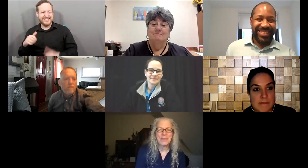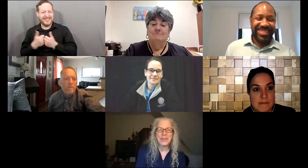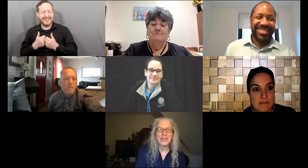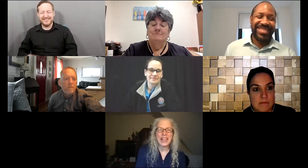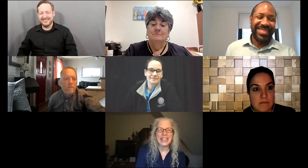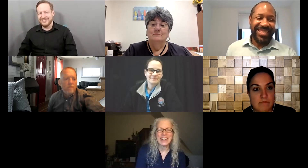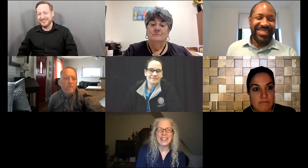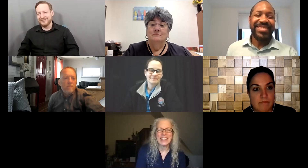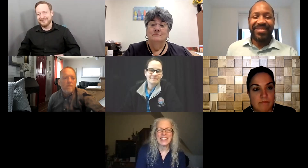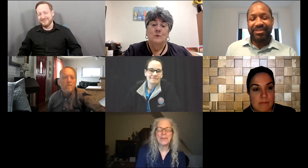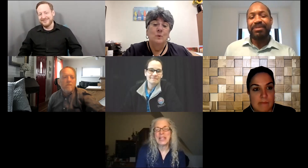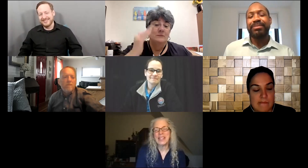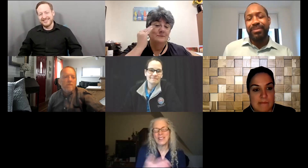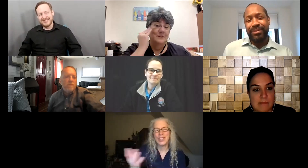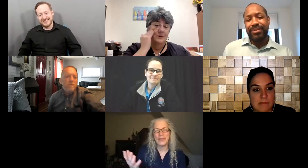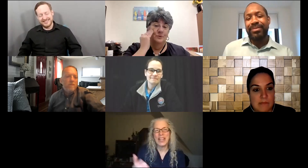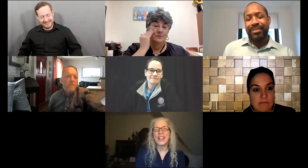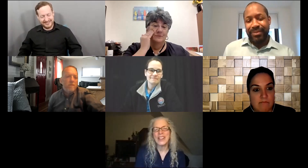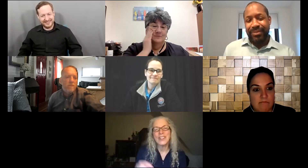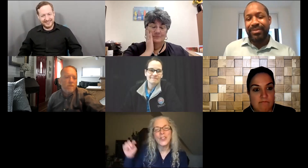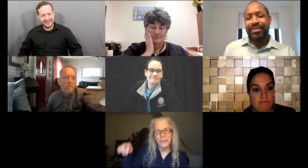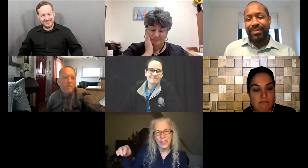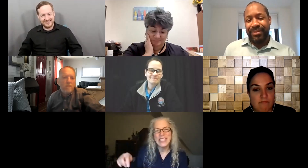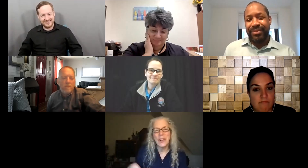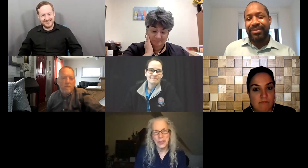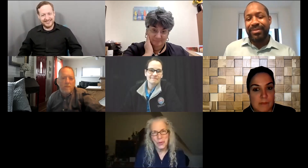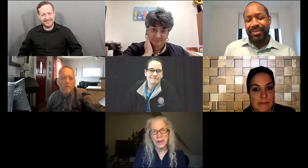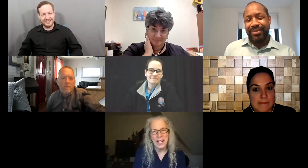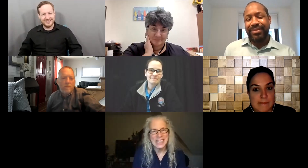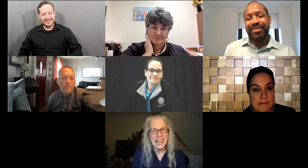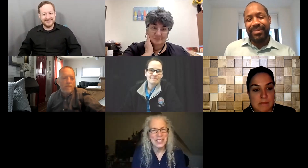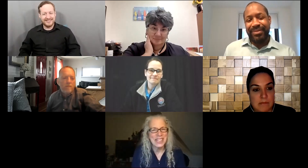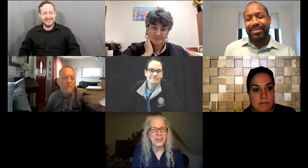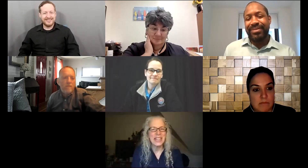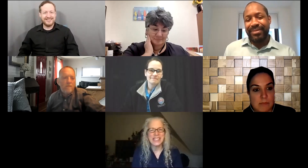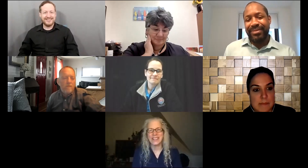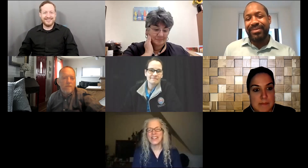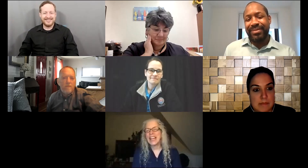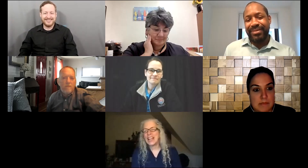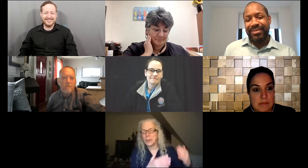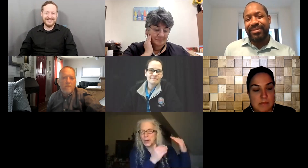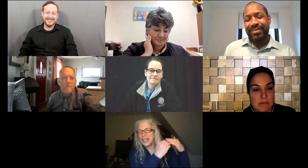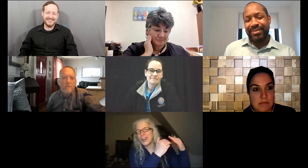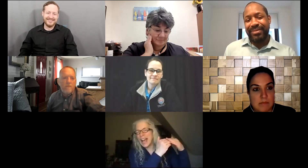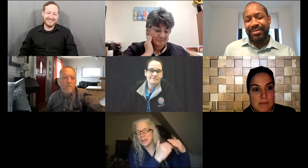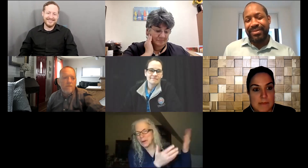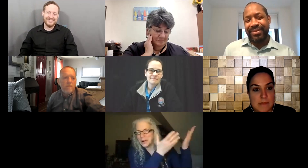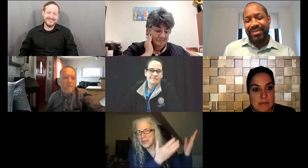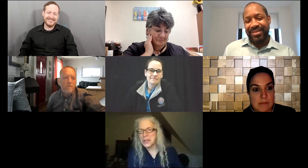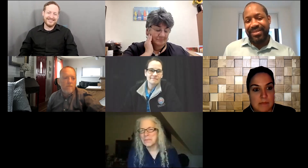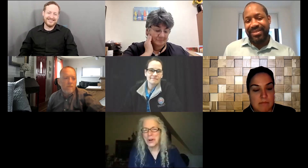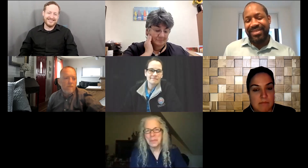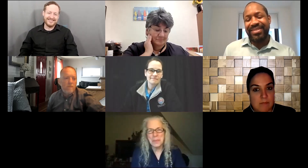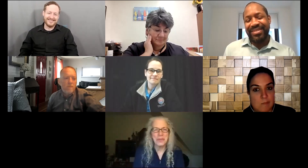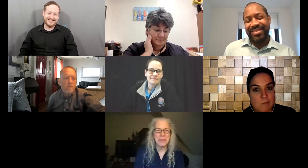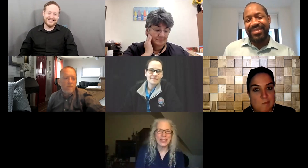it'd be good if they're so far south, URI, it's down in South Kingston. If it were near Attleboro, then we